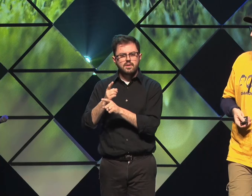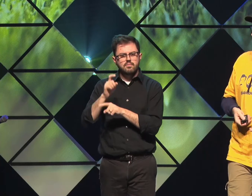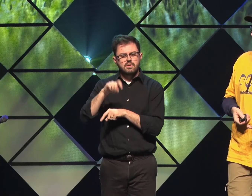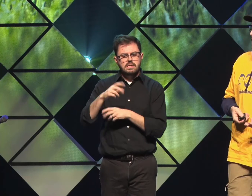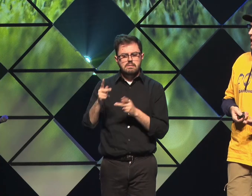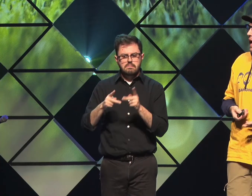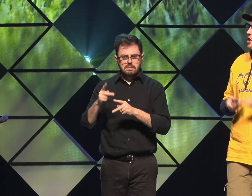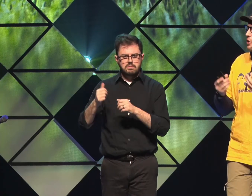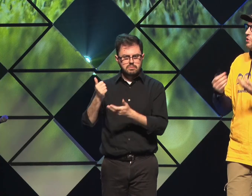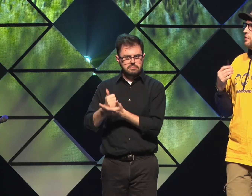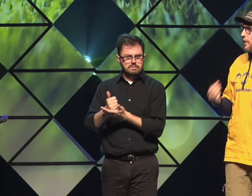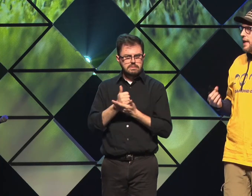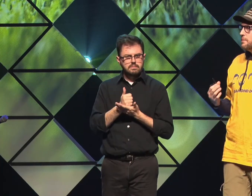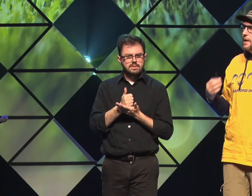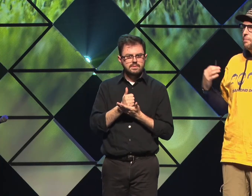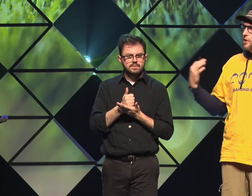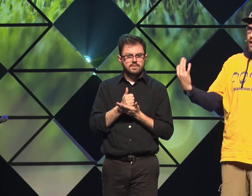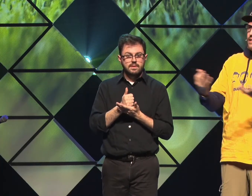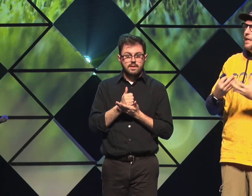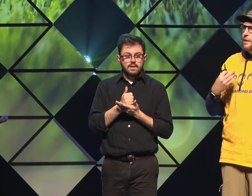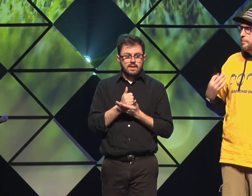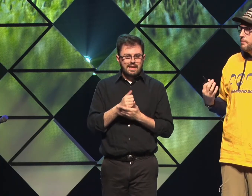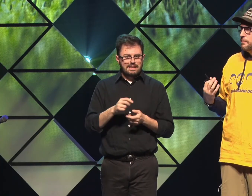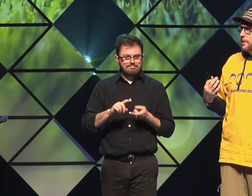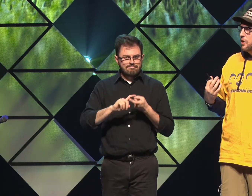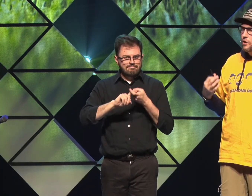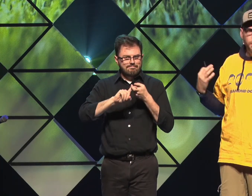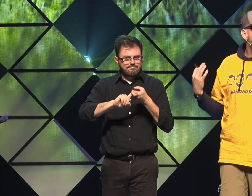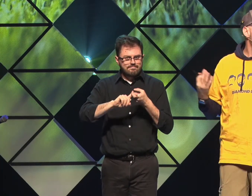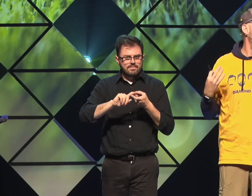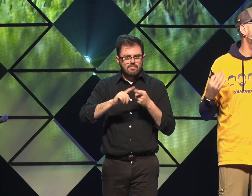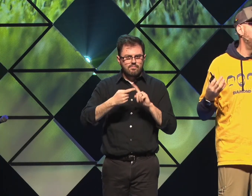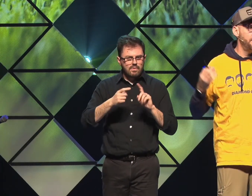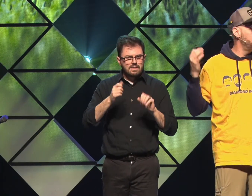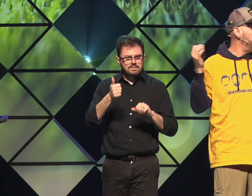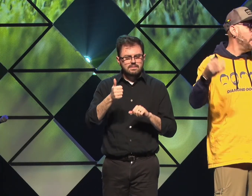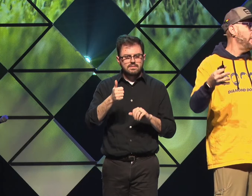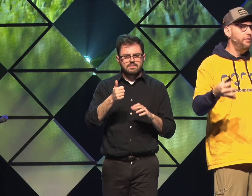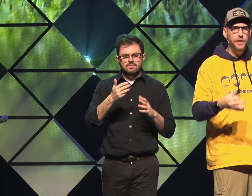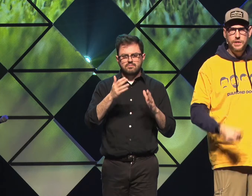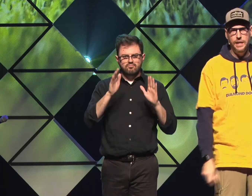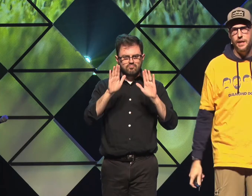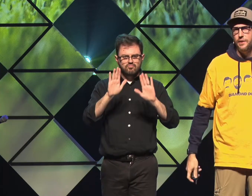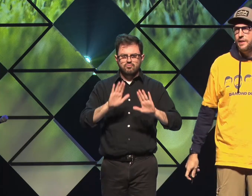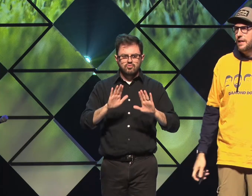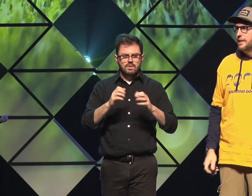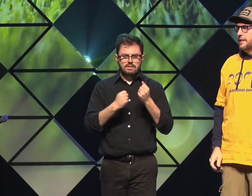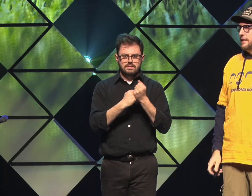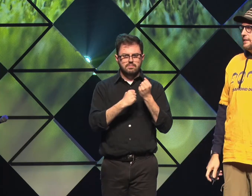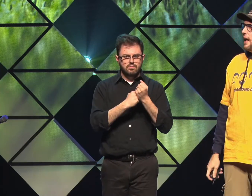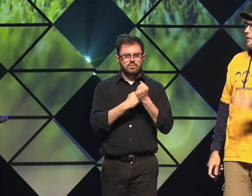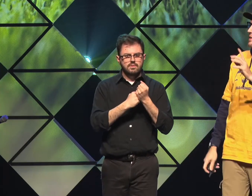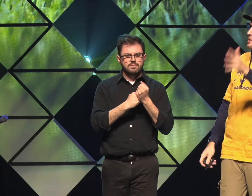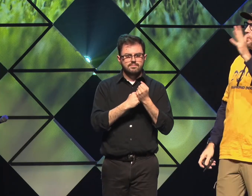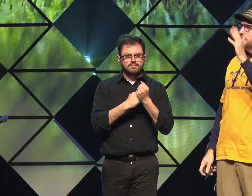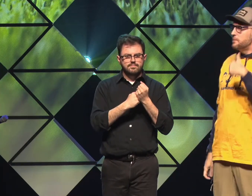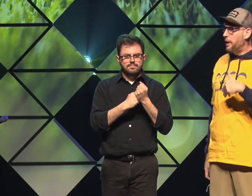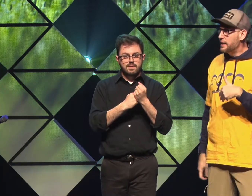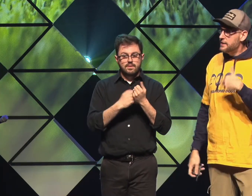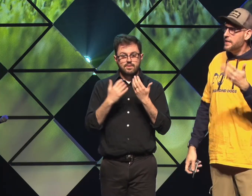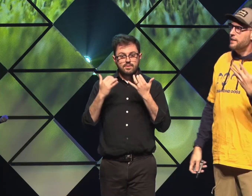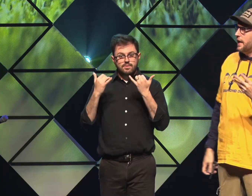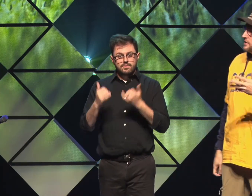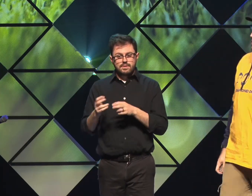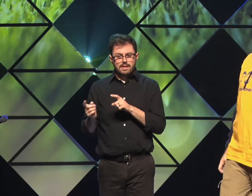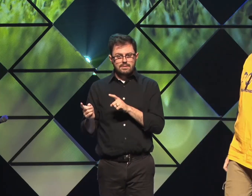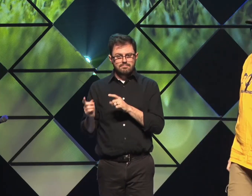lives, and close friends make up a great team, a group of teammates that can just be on the field together. Now, this brings us back